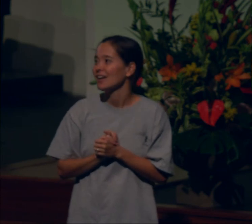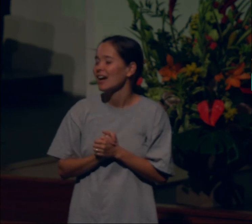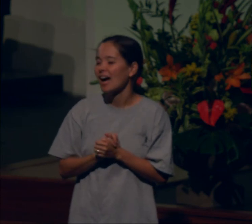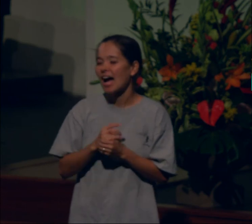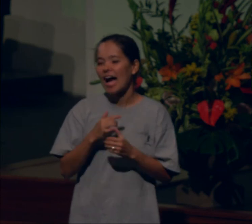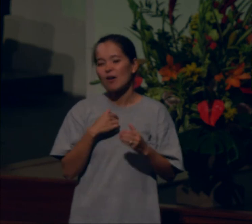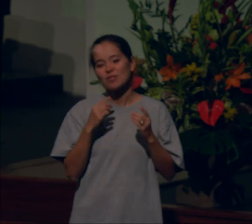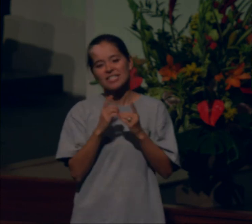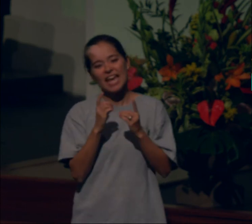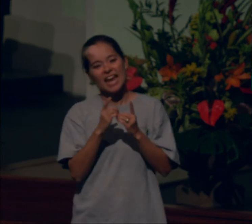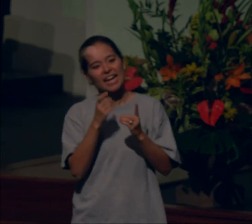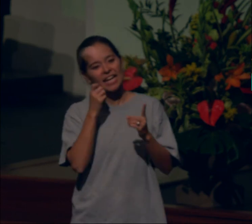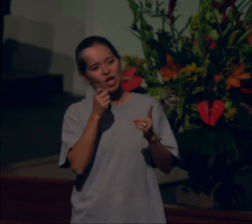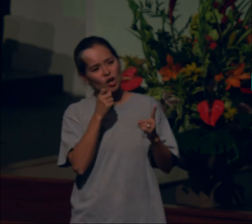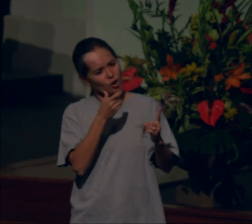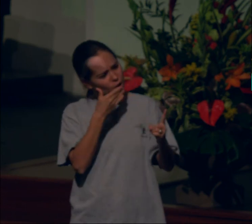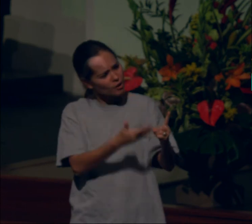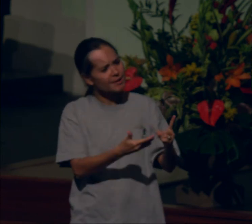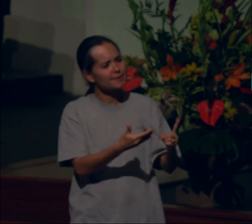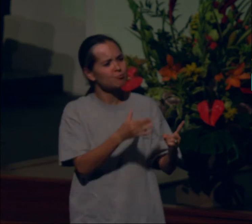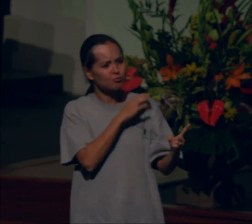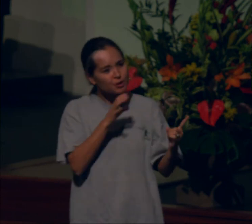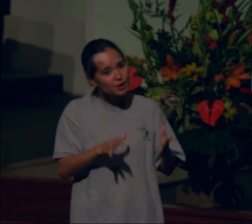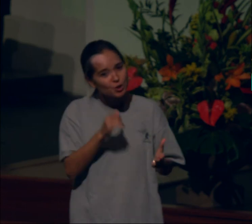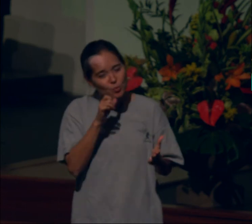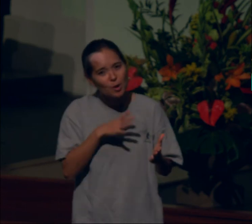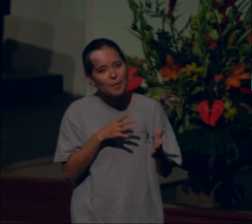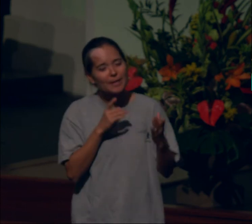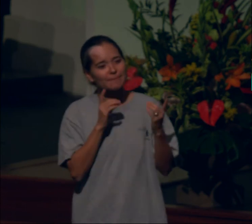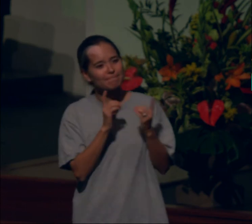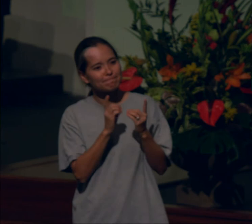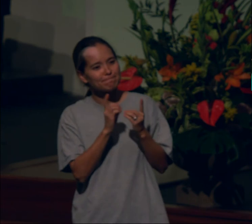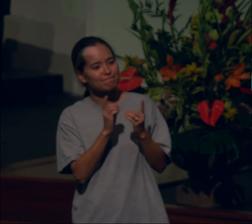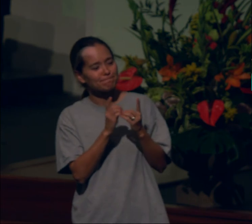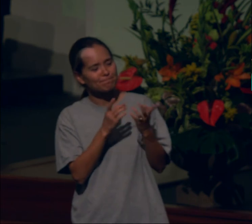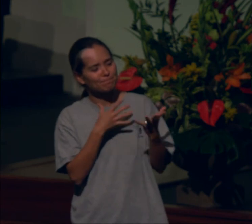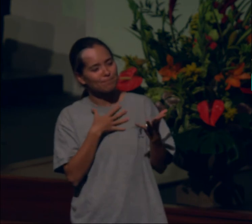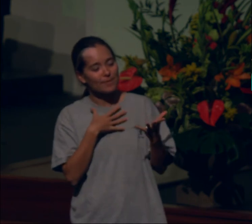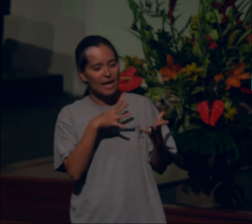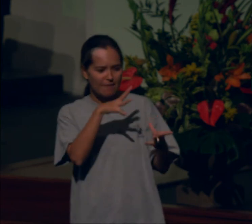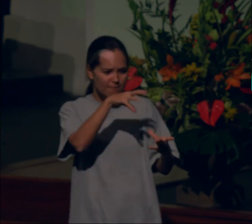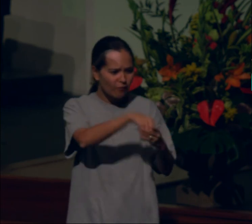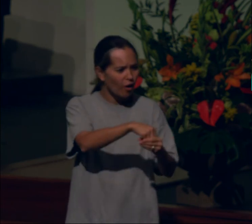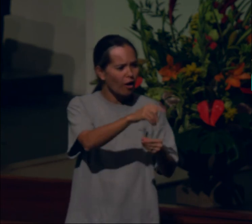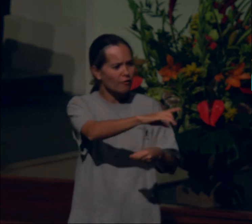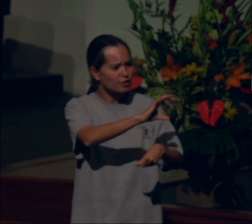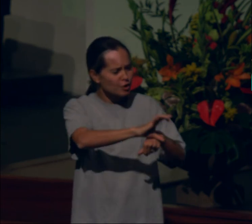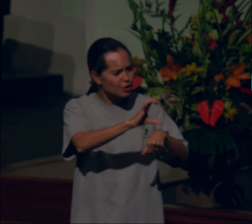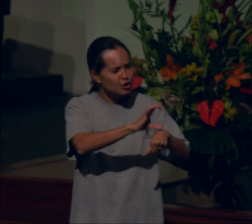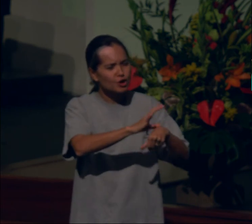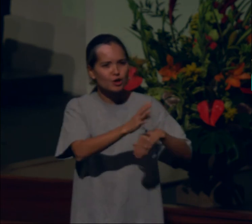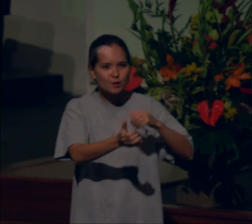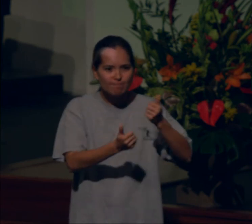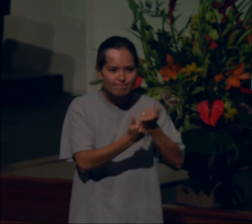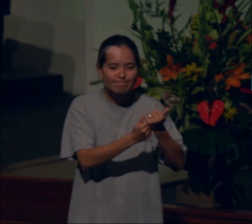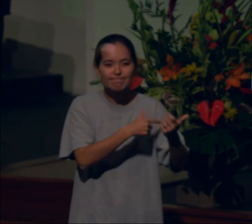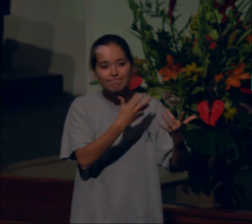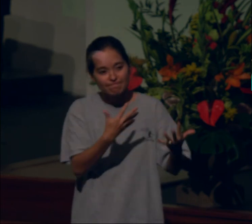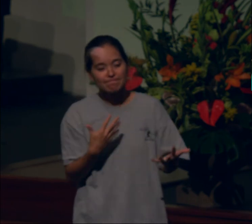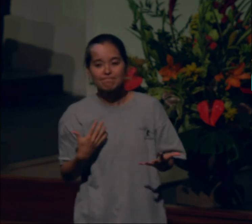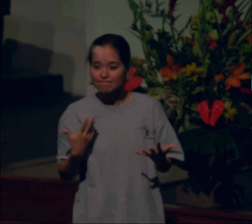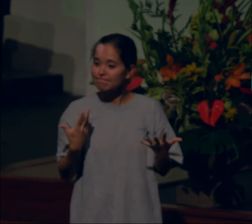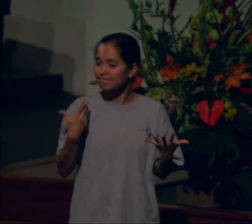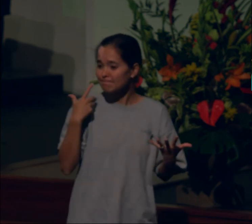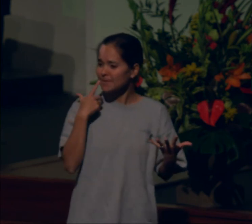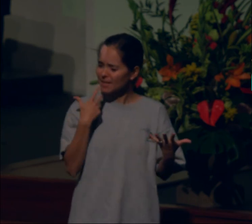I was dating a girl, a good godly woman, just involved in ministry, powerful ministry, and I'm thinking, you know,